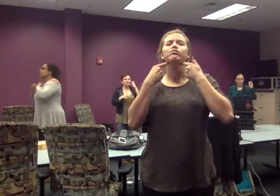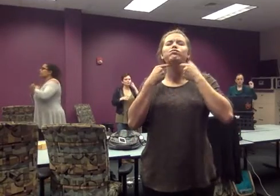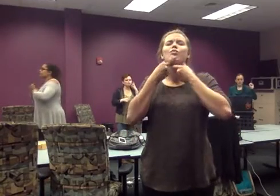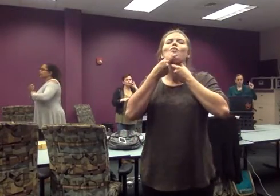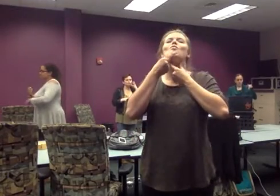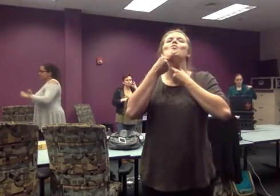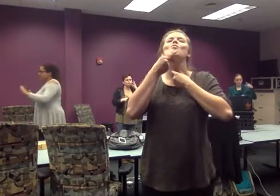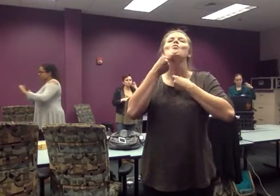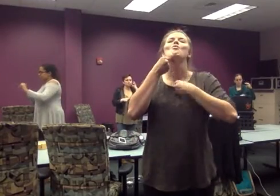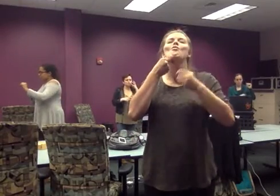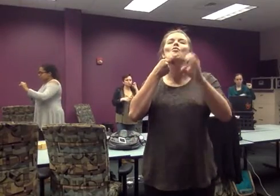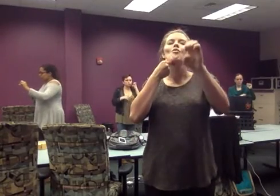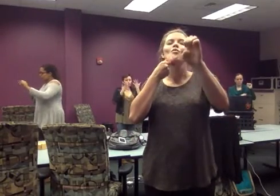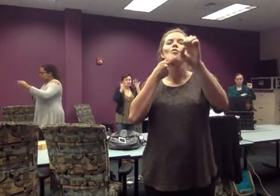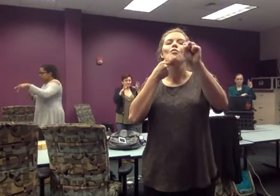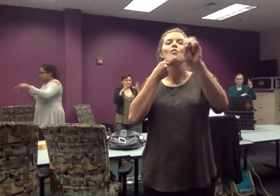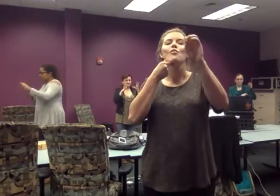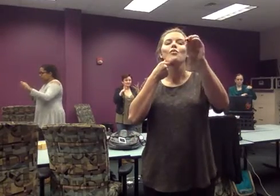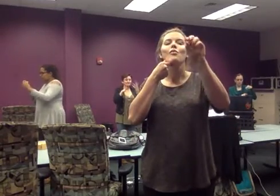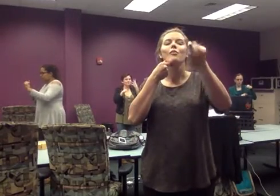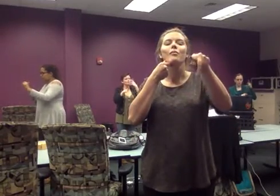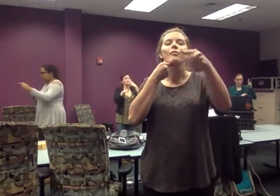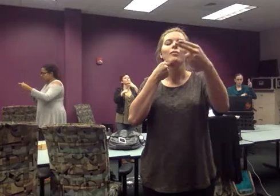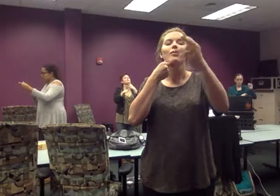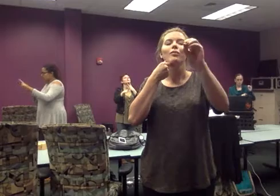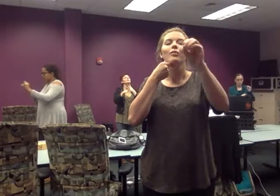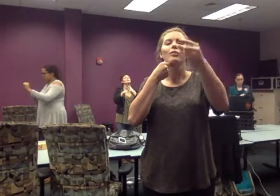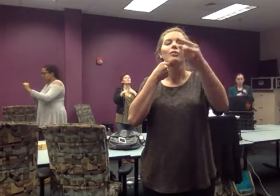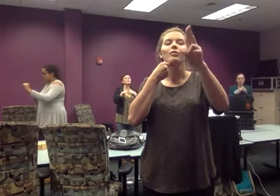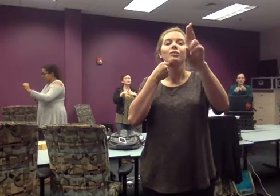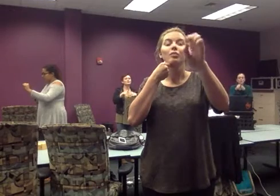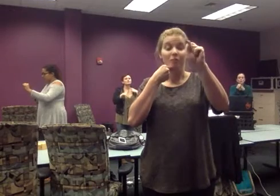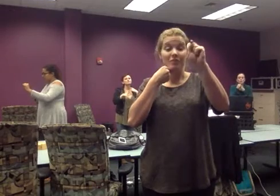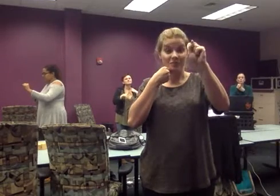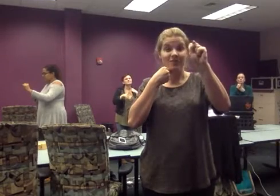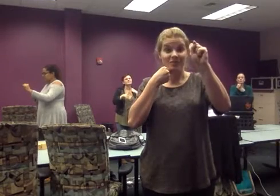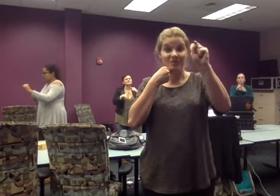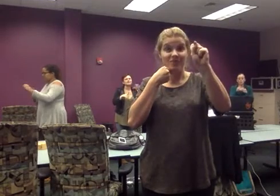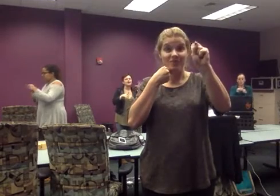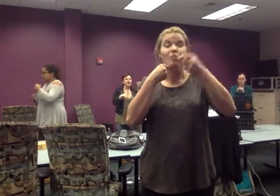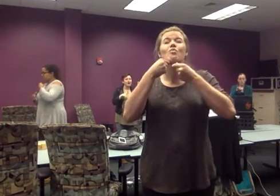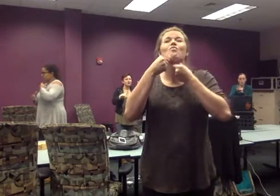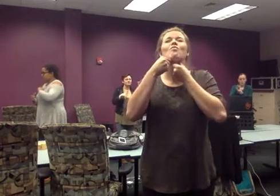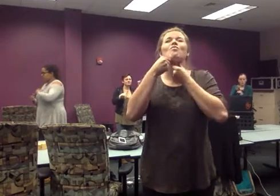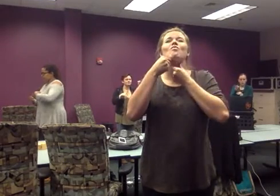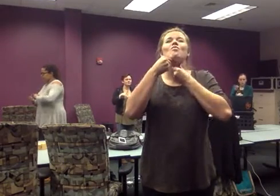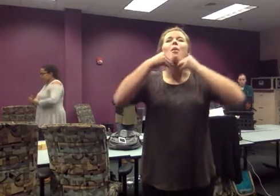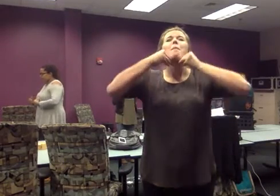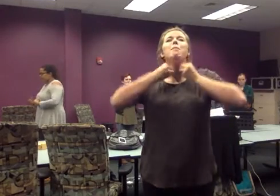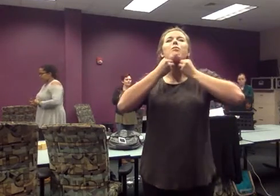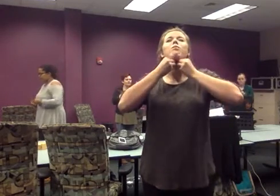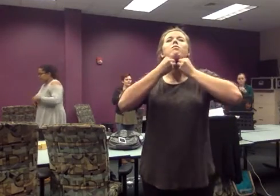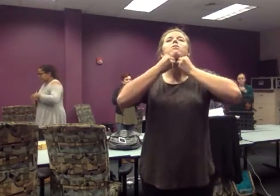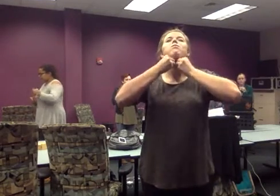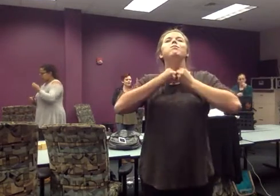long tube that's surrounded by muscle, and that the muscle pushes the food down into your stomach,